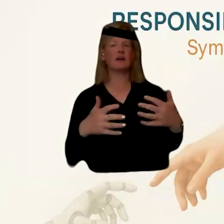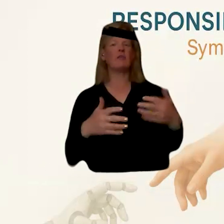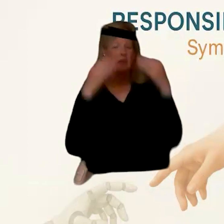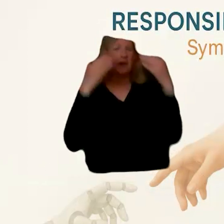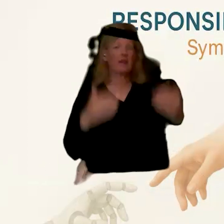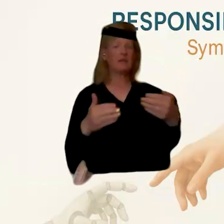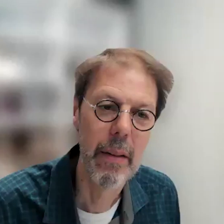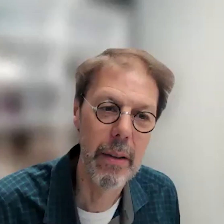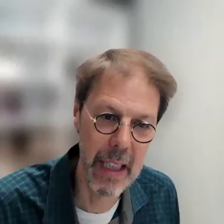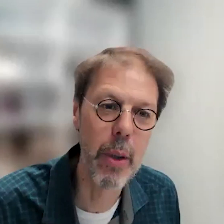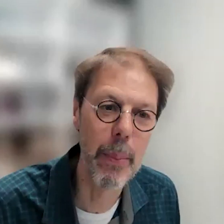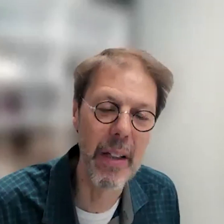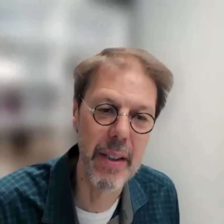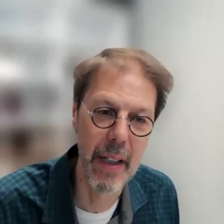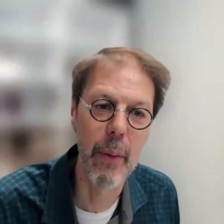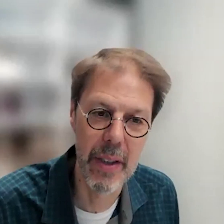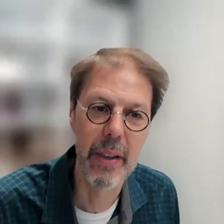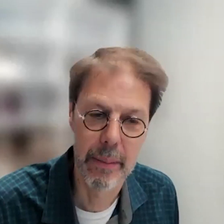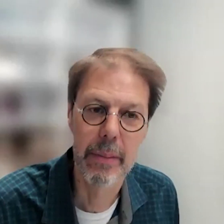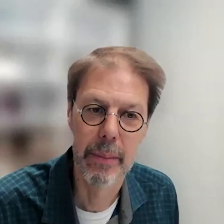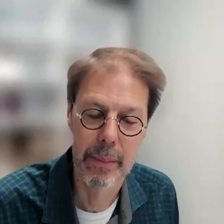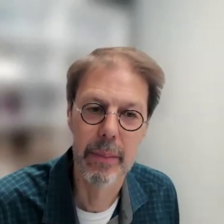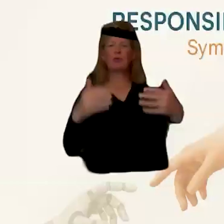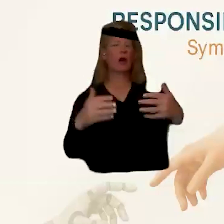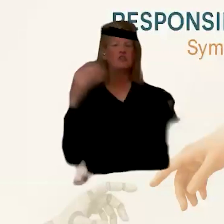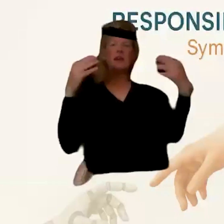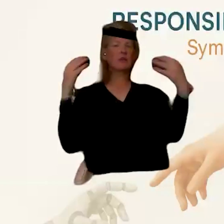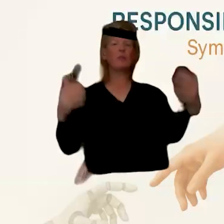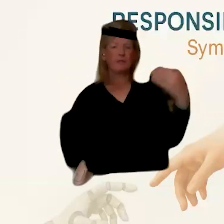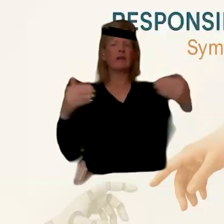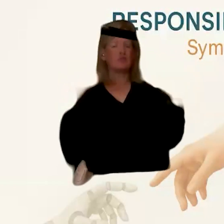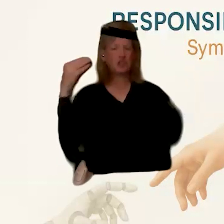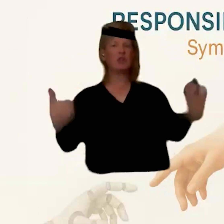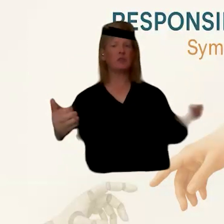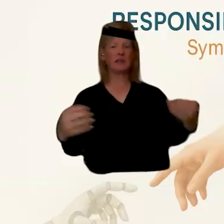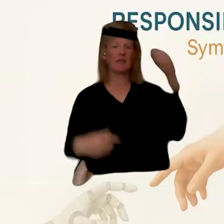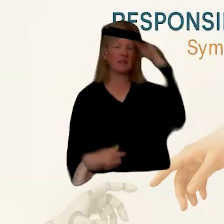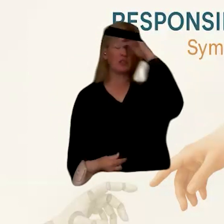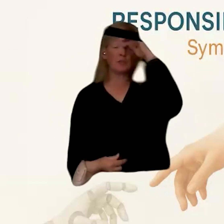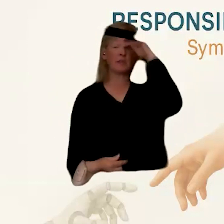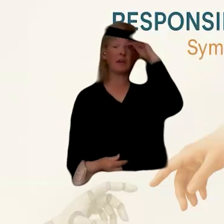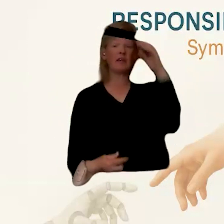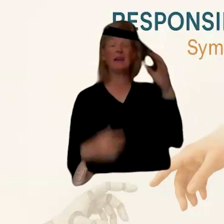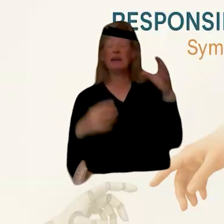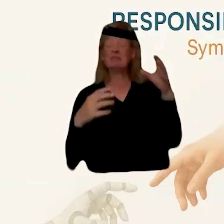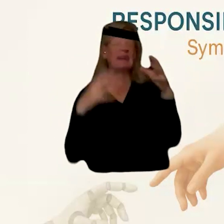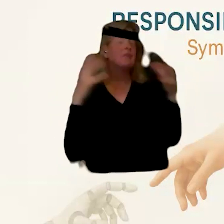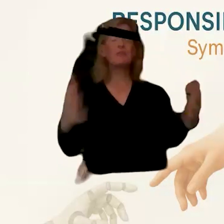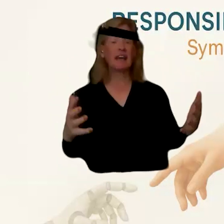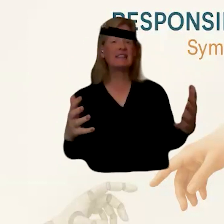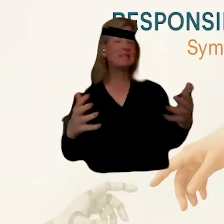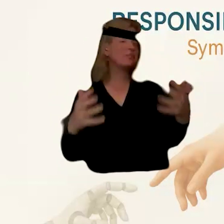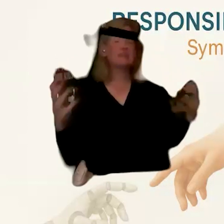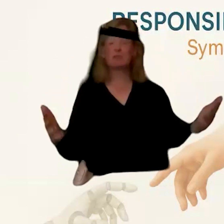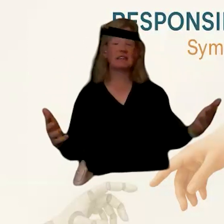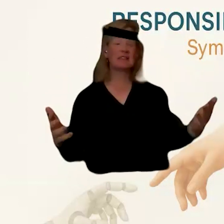question itself Yeah, is very needs to be straightforward. answered that question. And any project that we feel genuinely advances human development, even